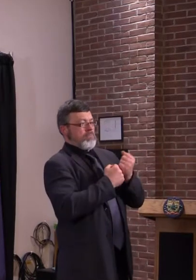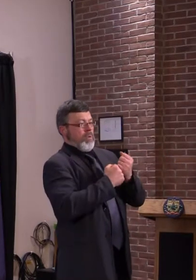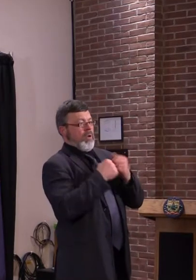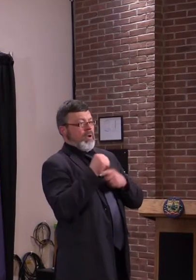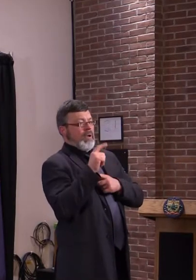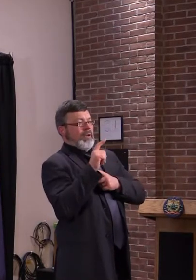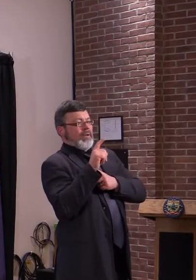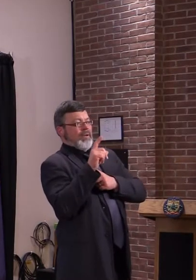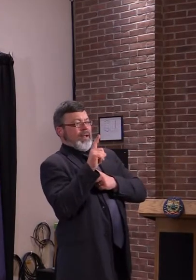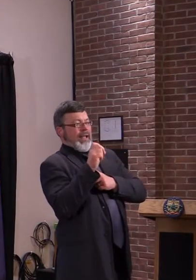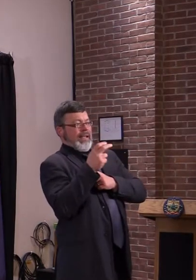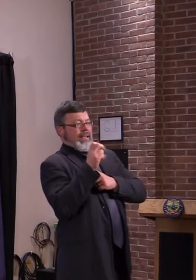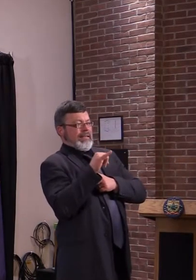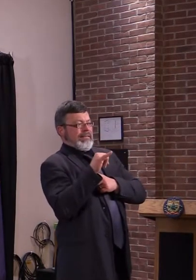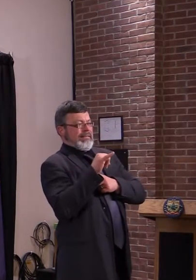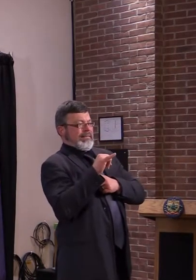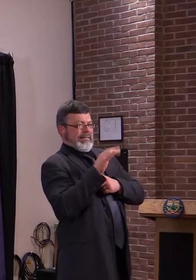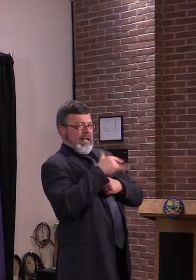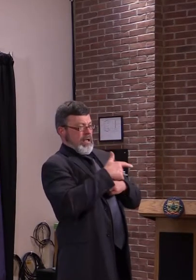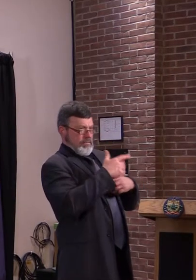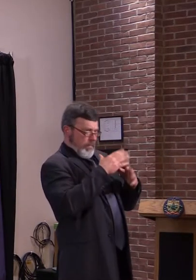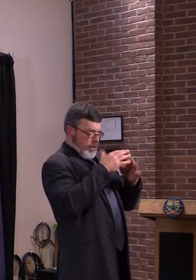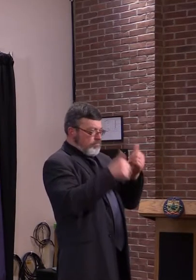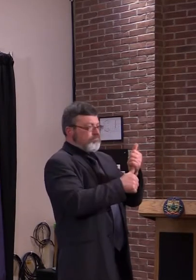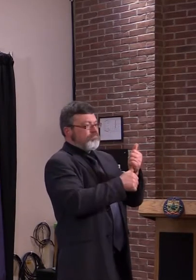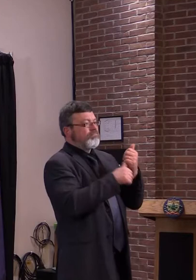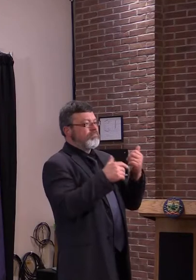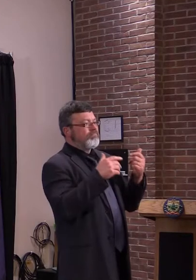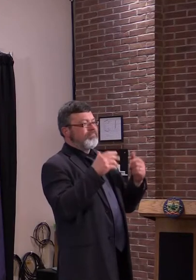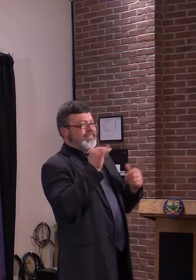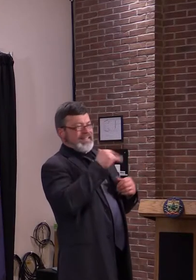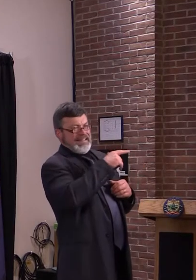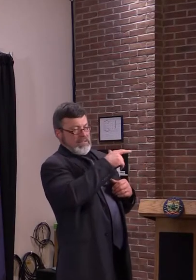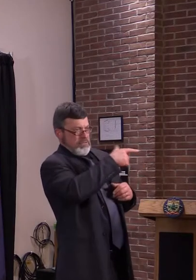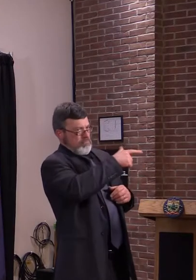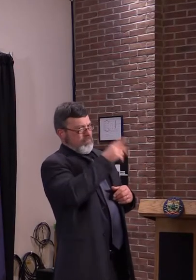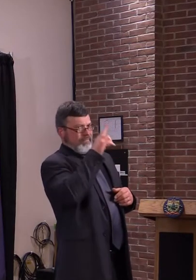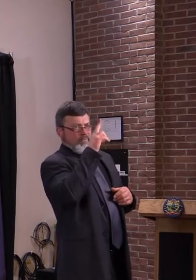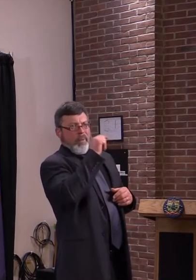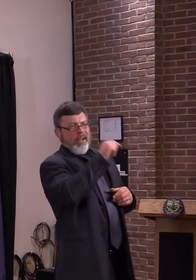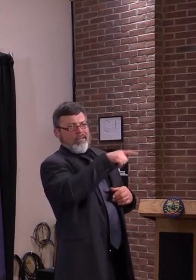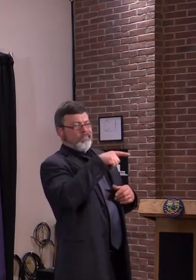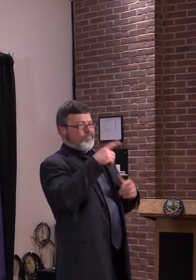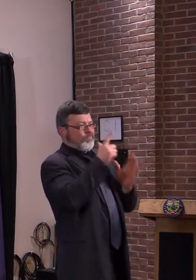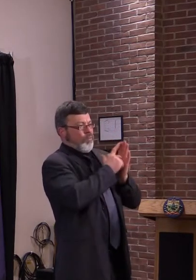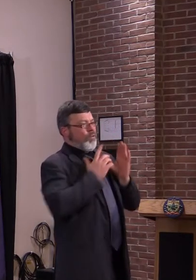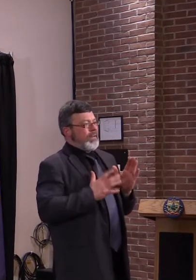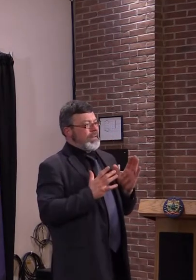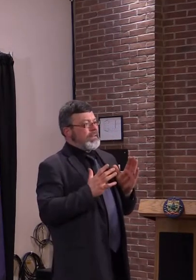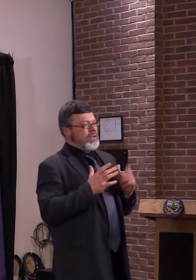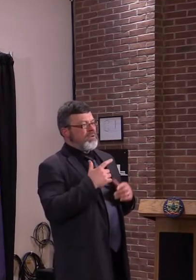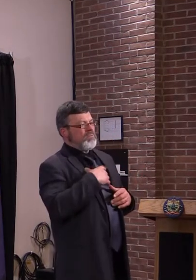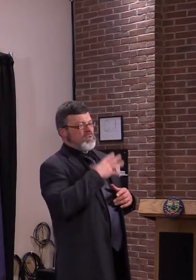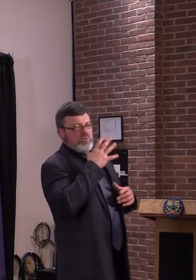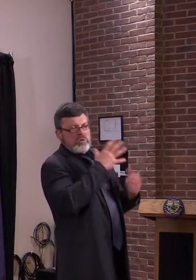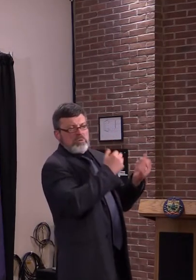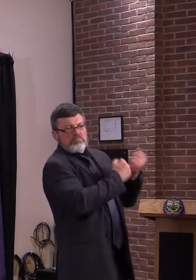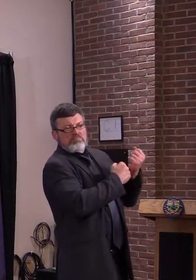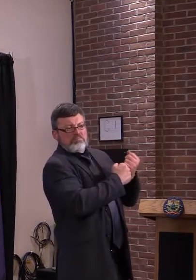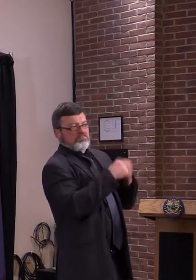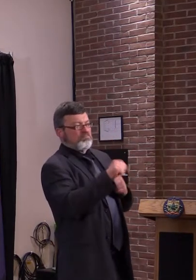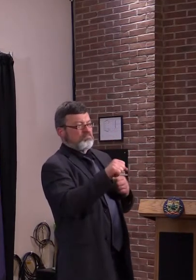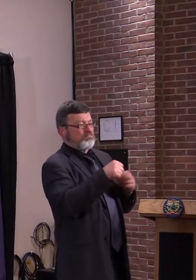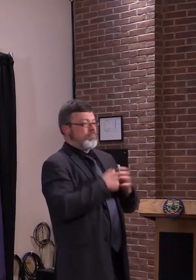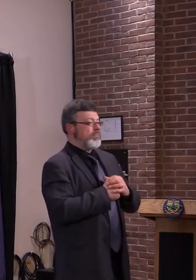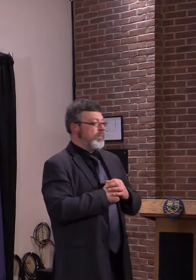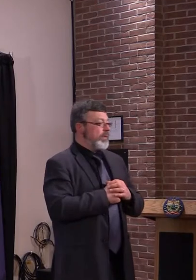work together to appoint her to as U.S. attorney, so I have no doubt that I'll be supporting her. The town meeting day